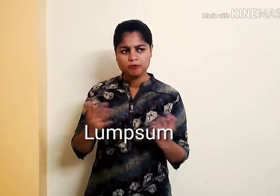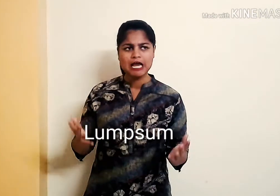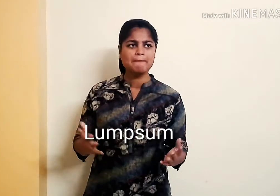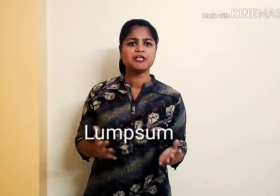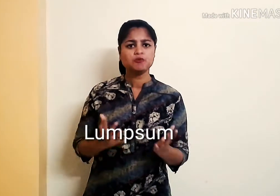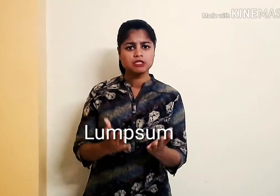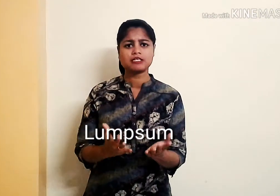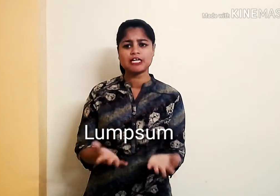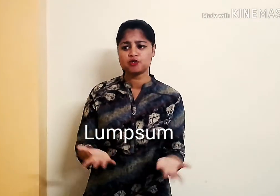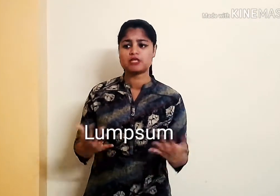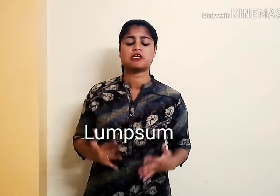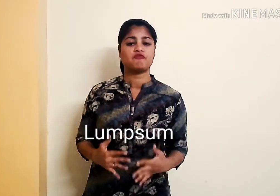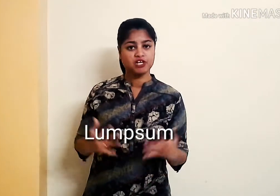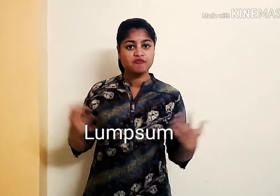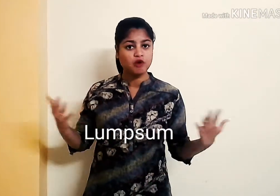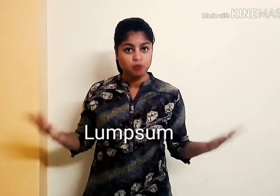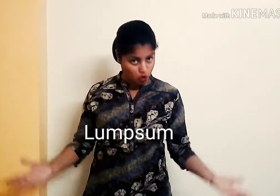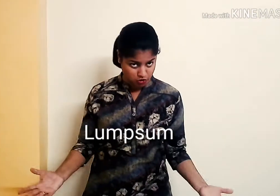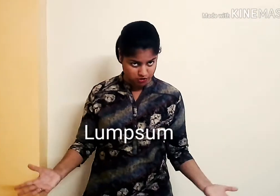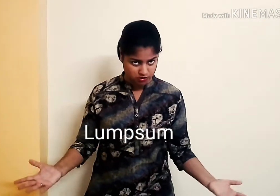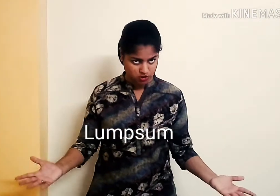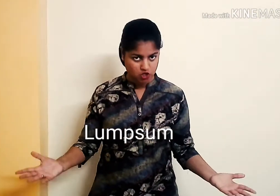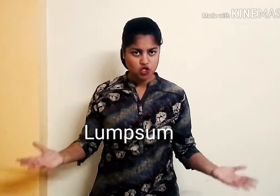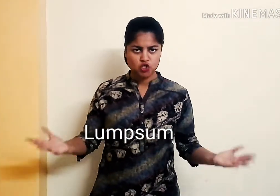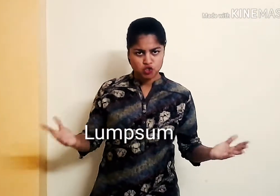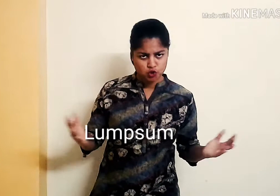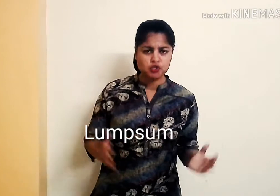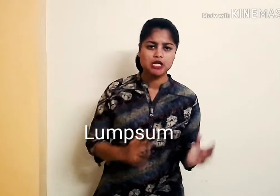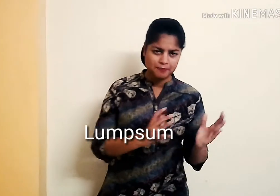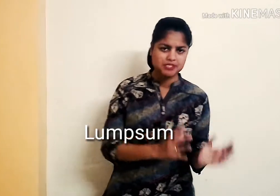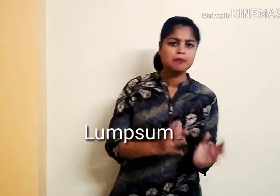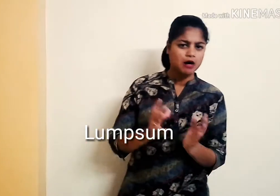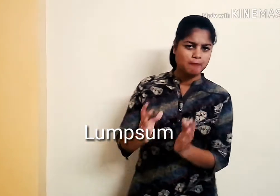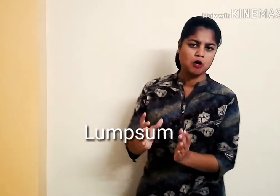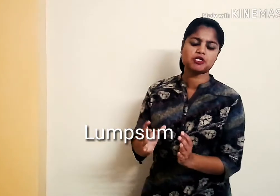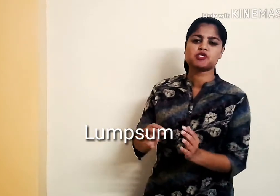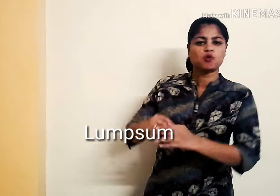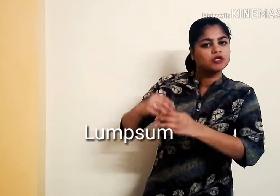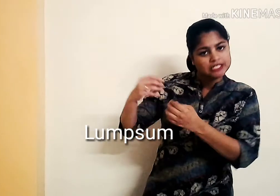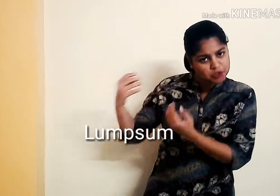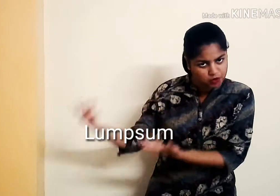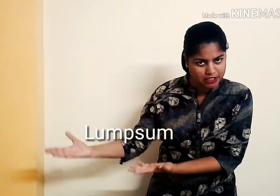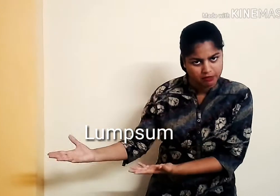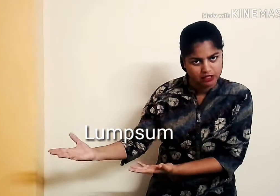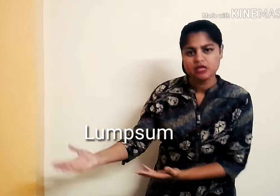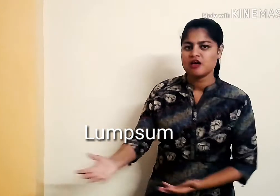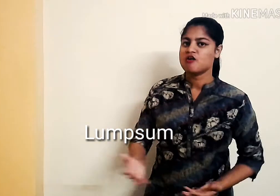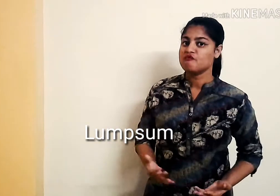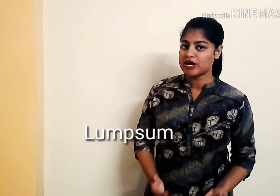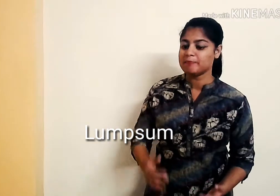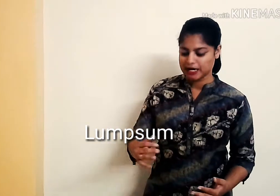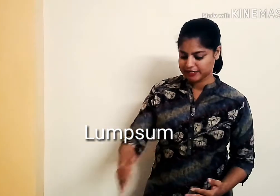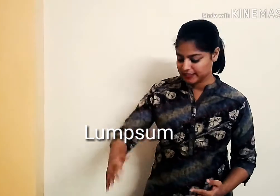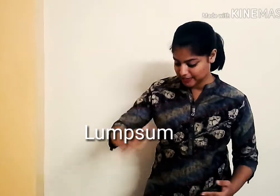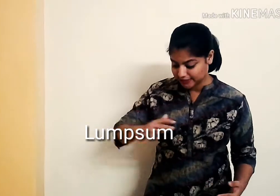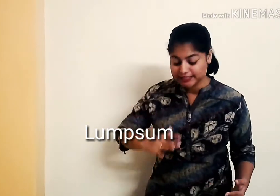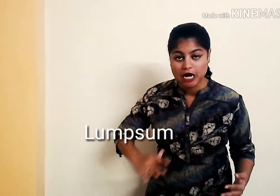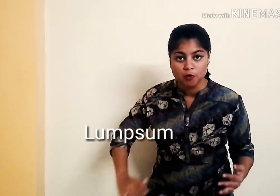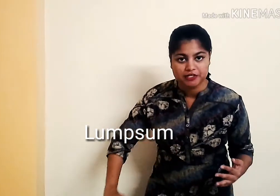will happen? You will think that you are suffering from loss. So lump sum amount is only suitable when market is at the